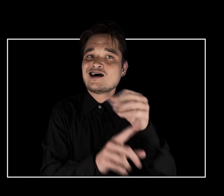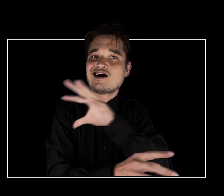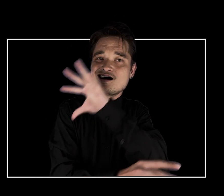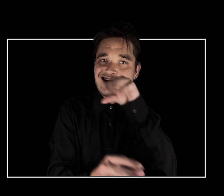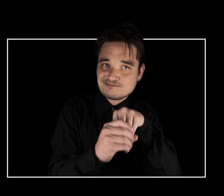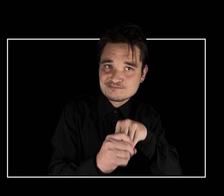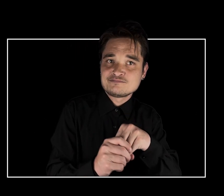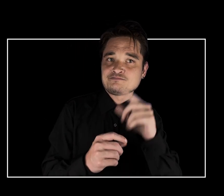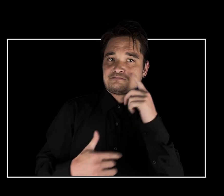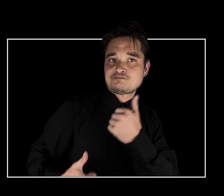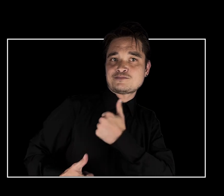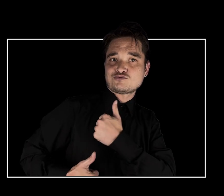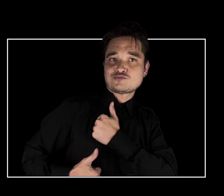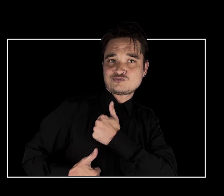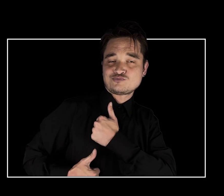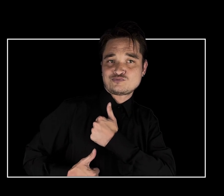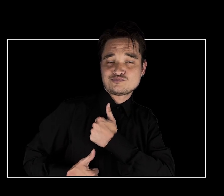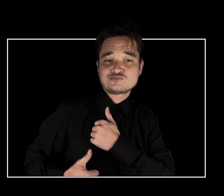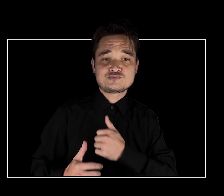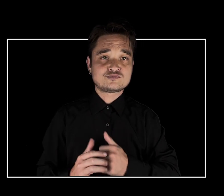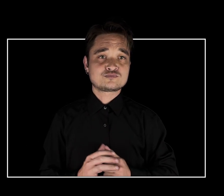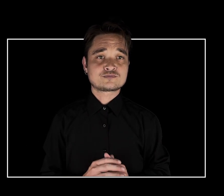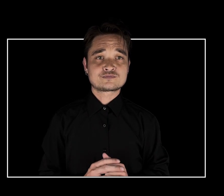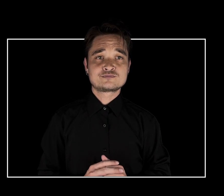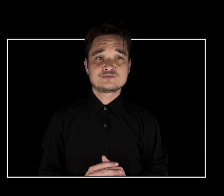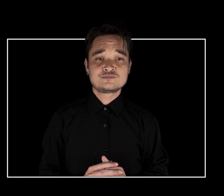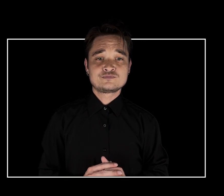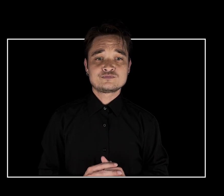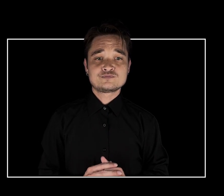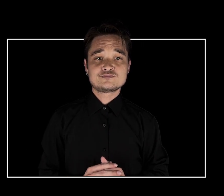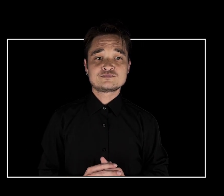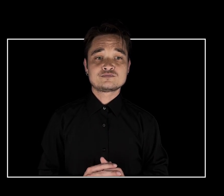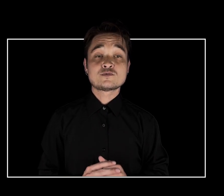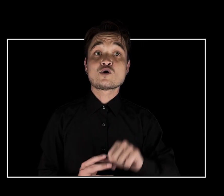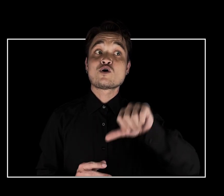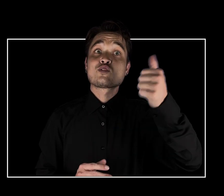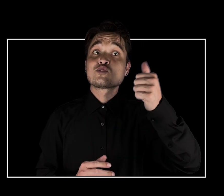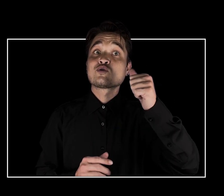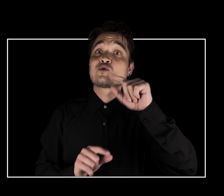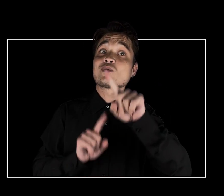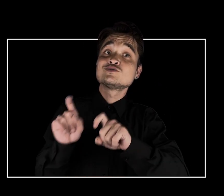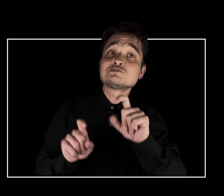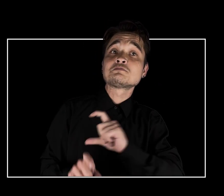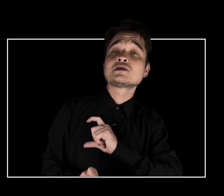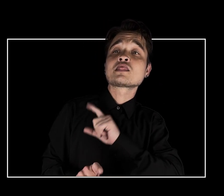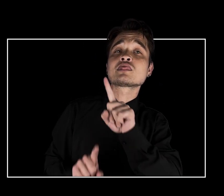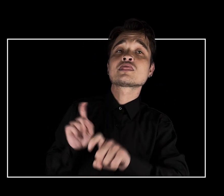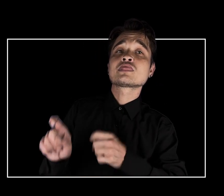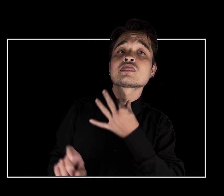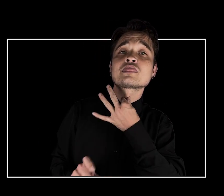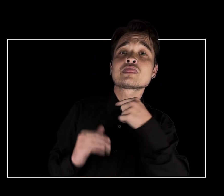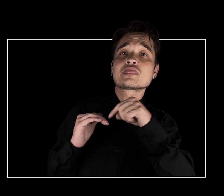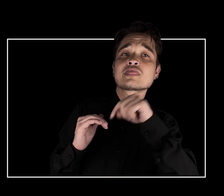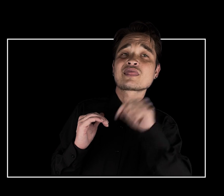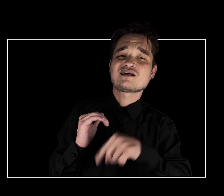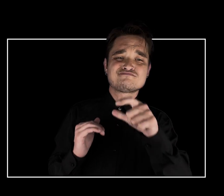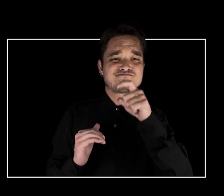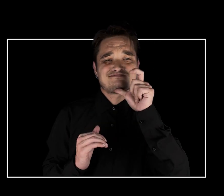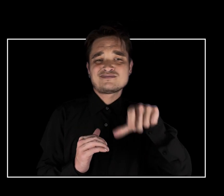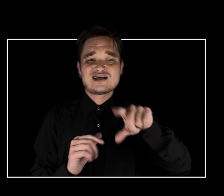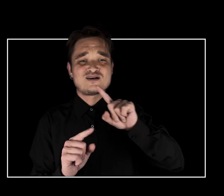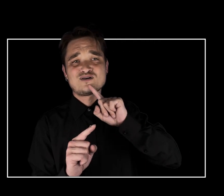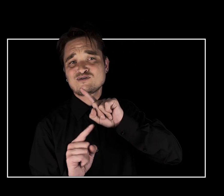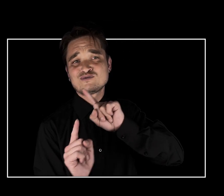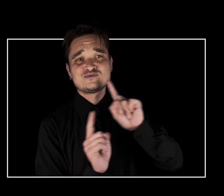U.S. military or not. You are not required to answer other questions. You do not have to